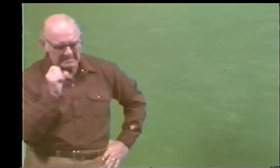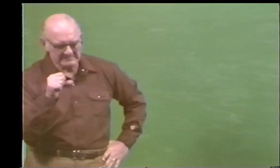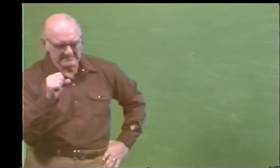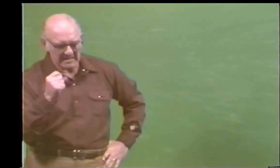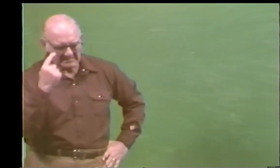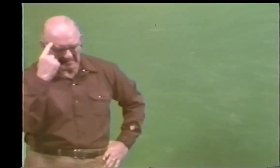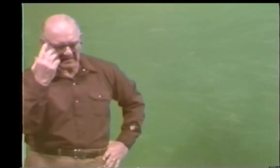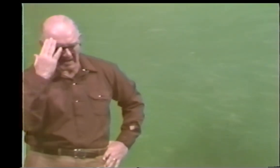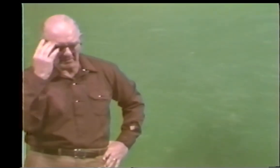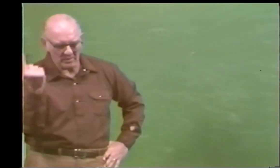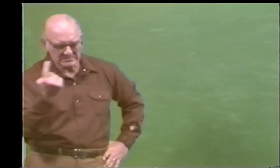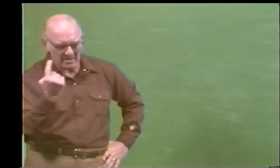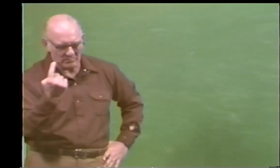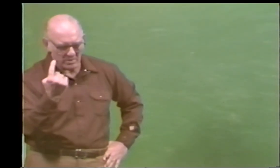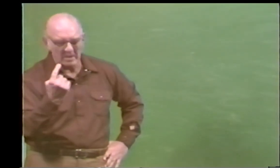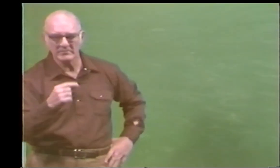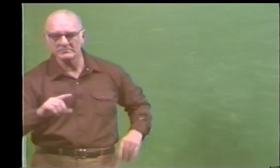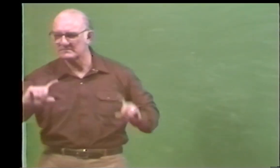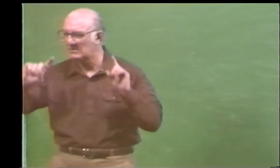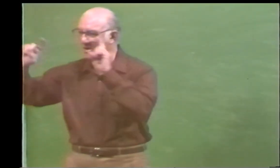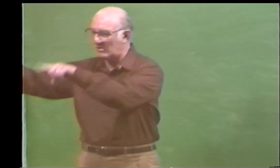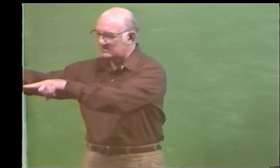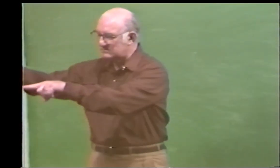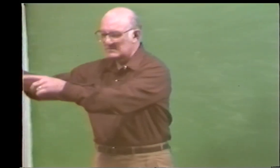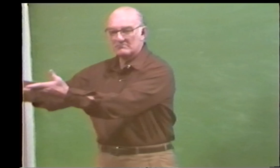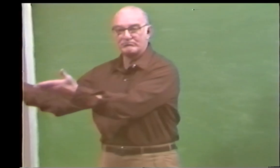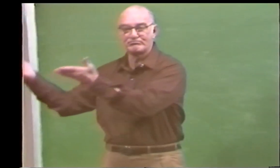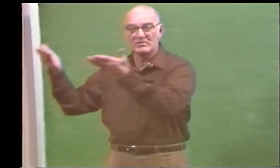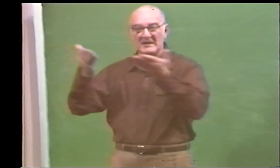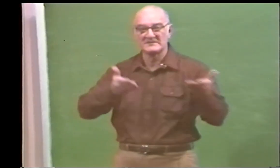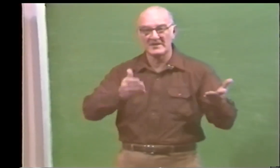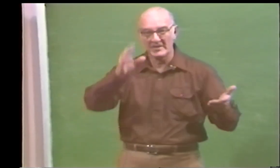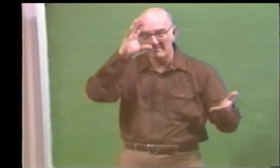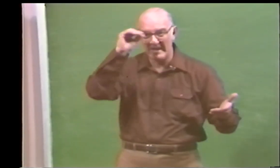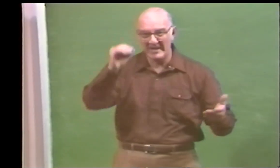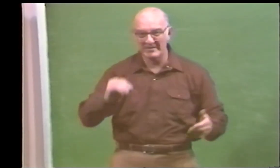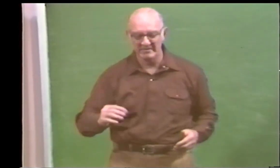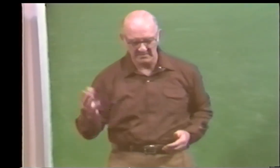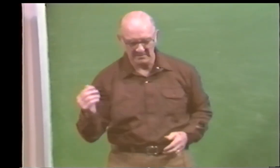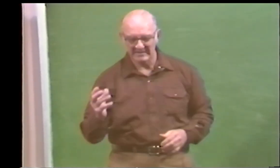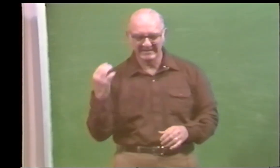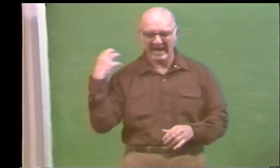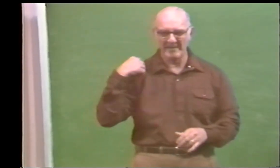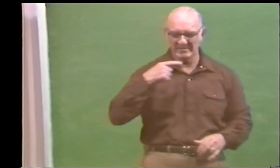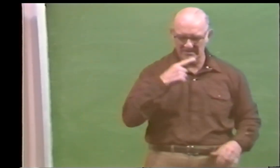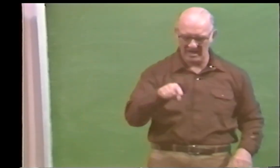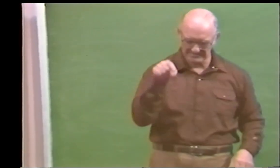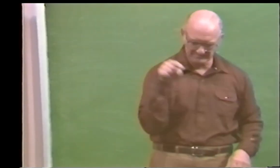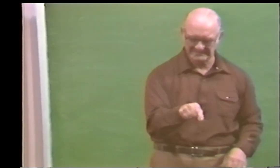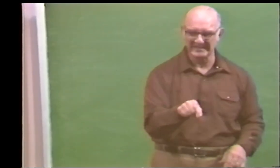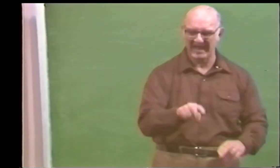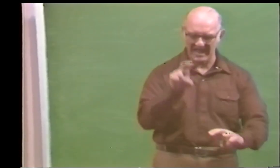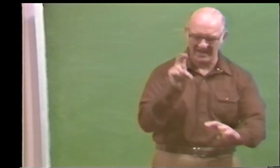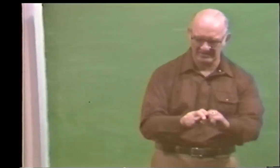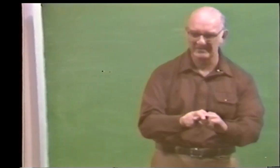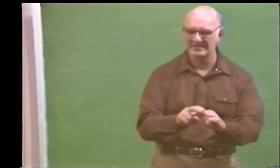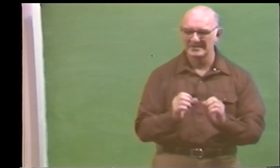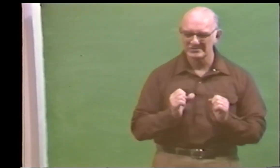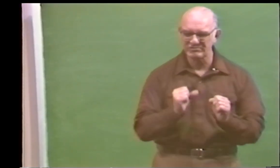yes, I think I know someone. Goes, brings in the man. Captain tells him, sit down, try